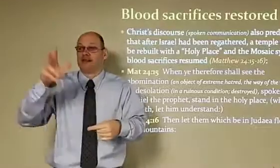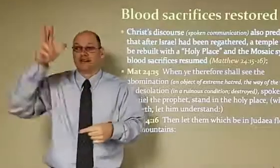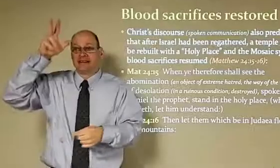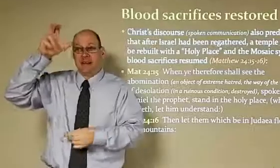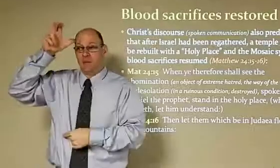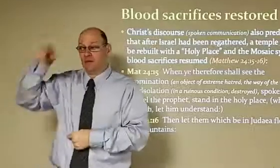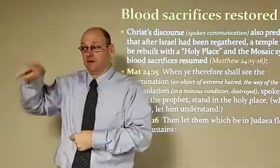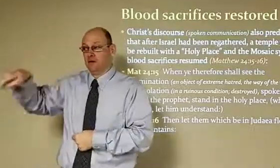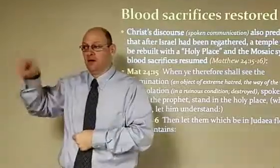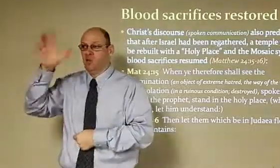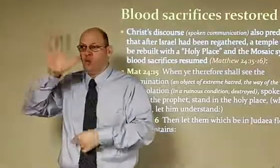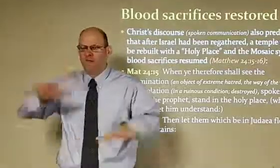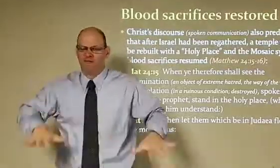Where it talks about